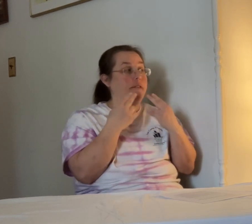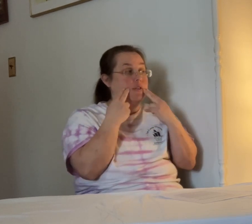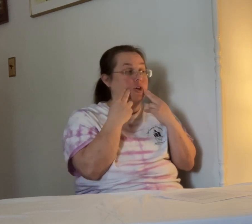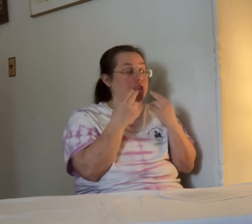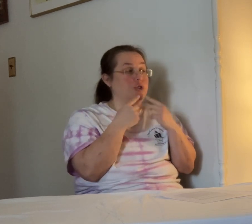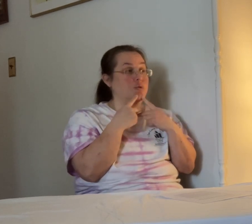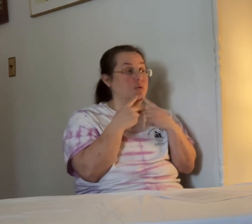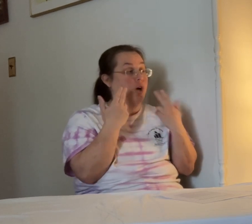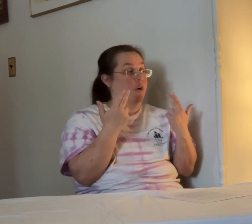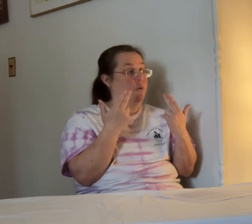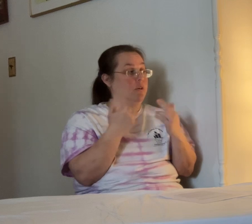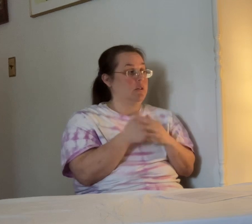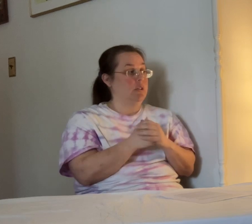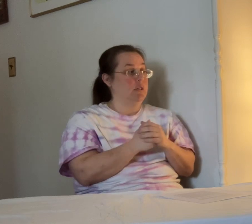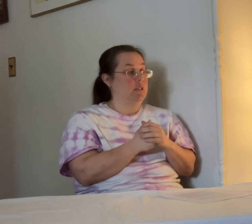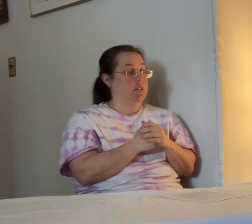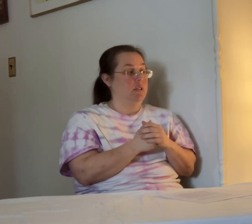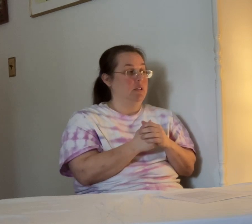wherever you go?